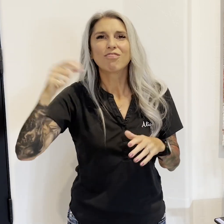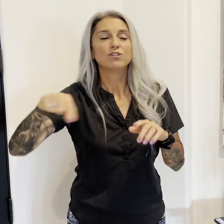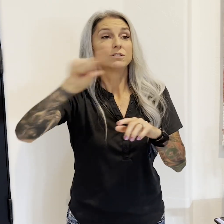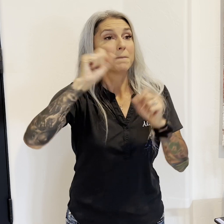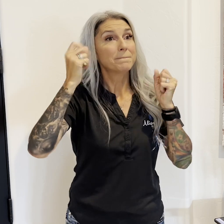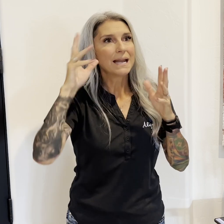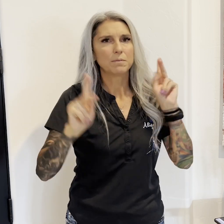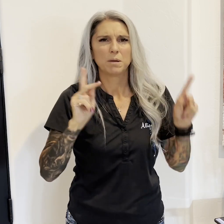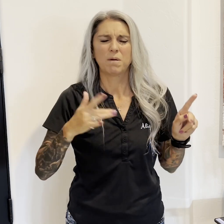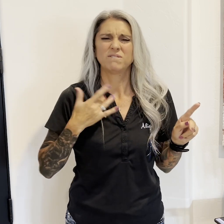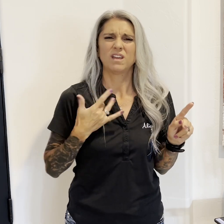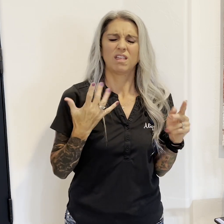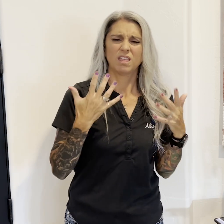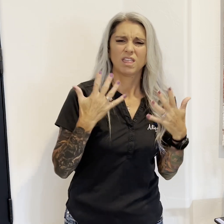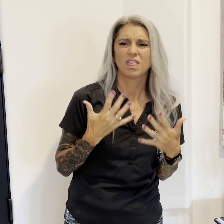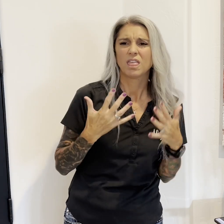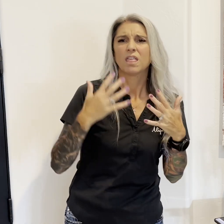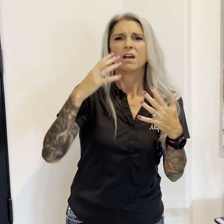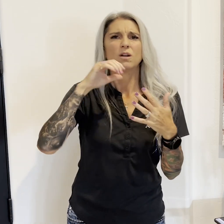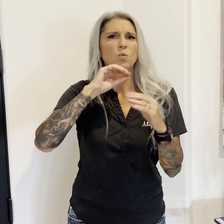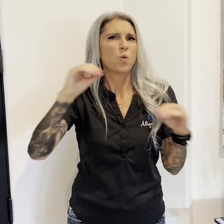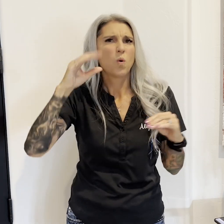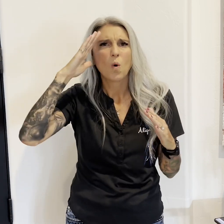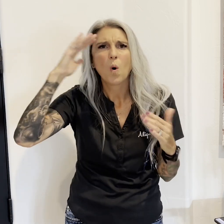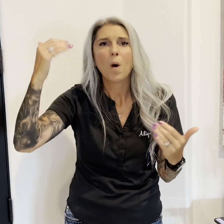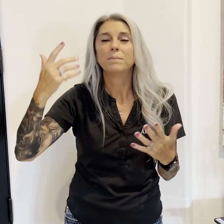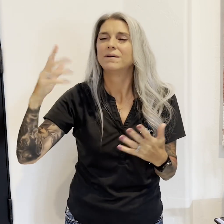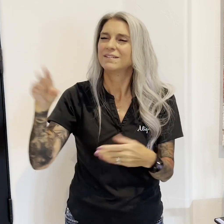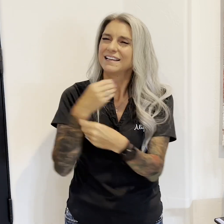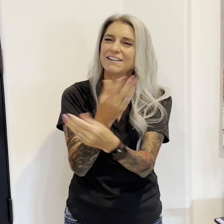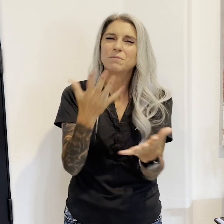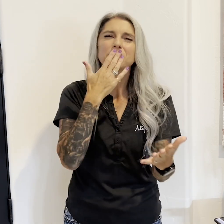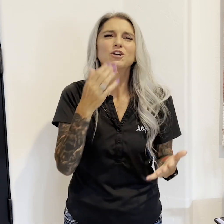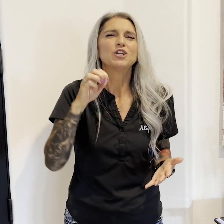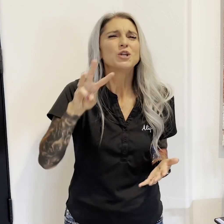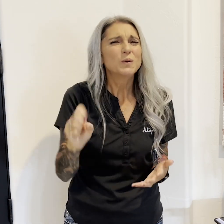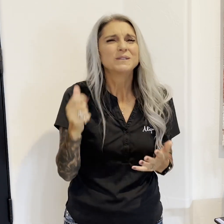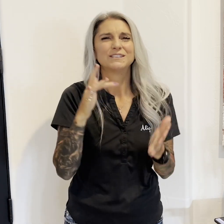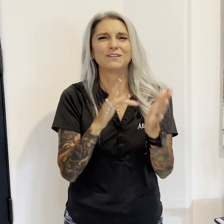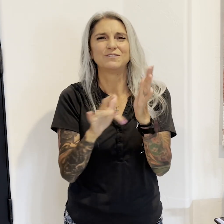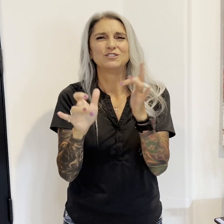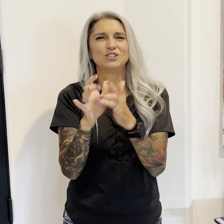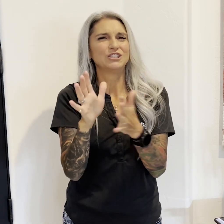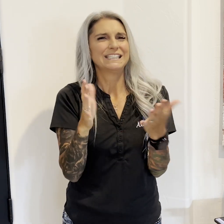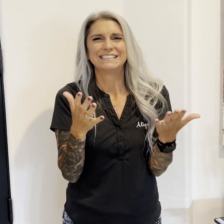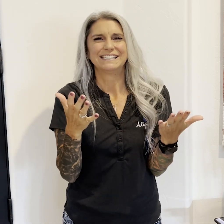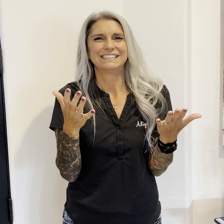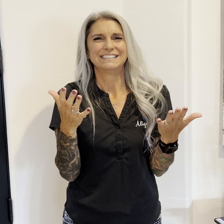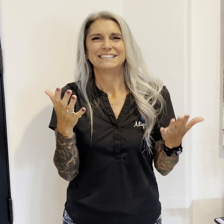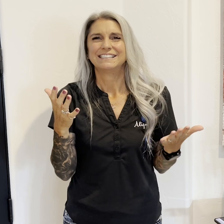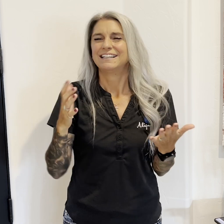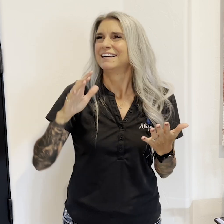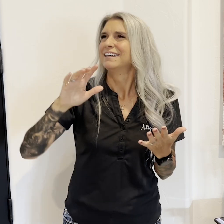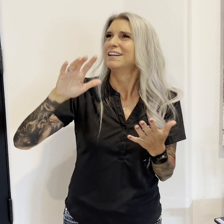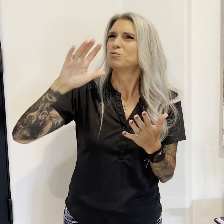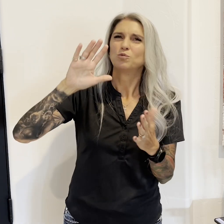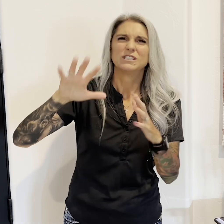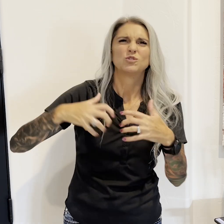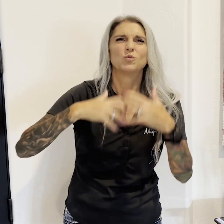good news with others. There's a lot of people that are discouraged and feeling hopeless today. Let's give them the good news of Jesus Christ and